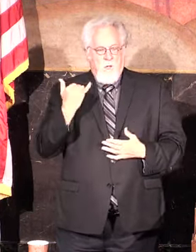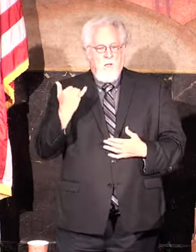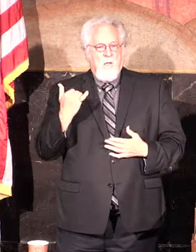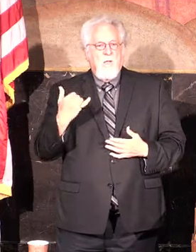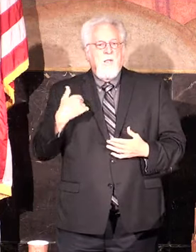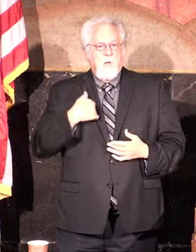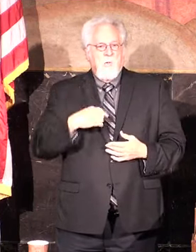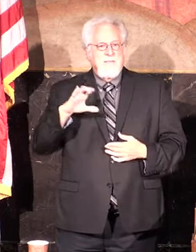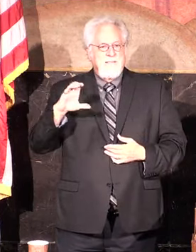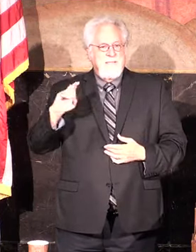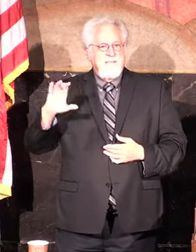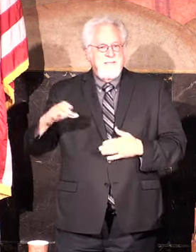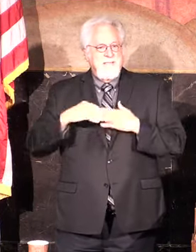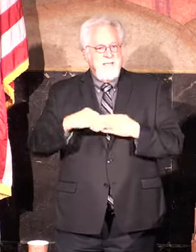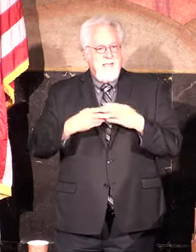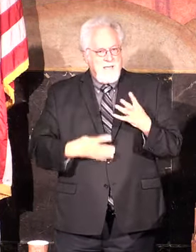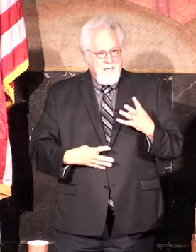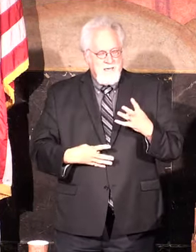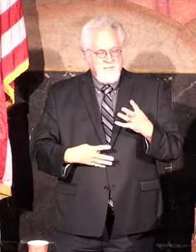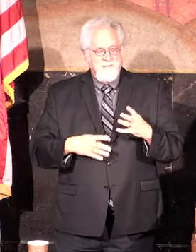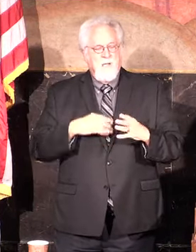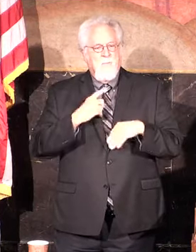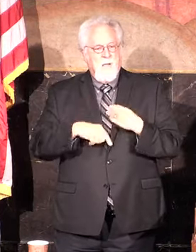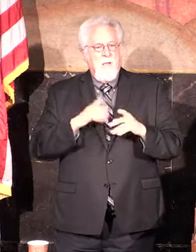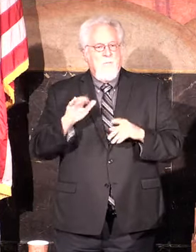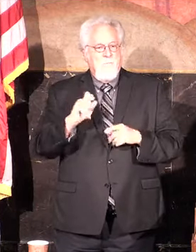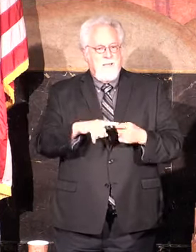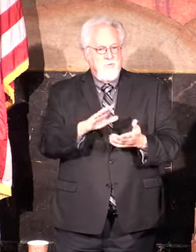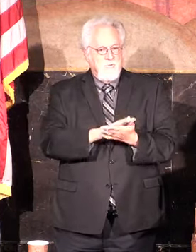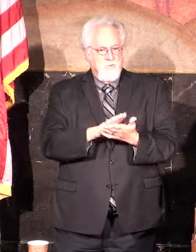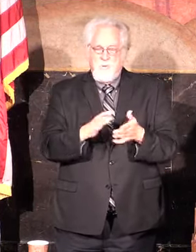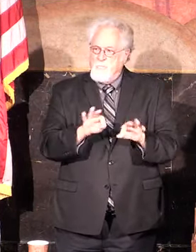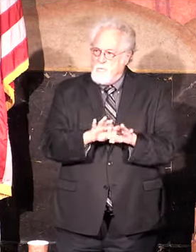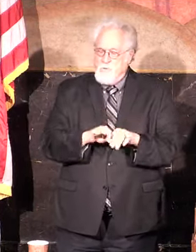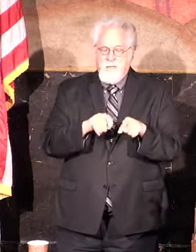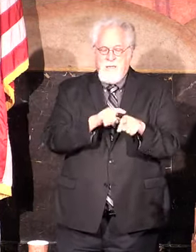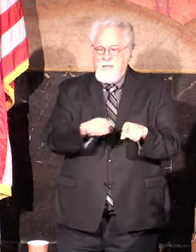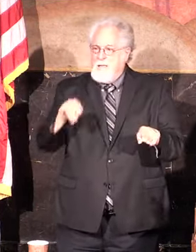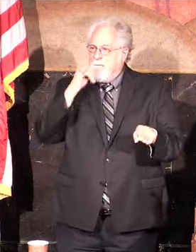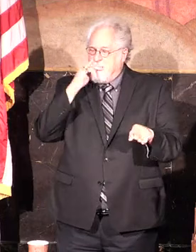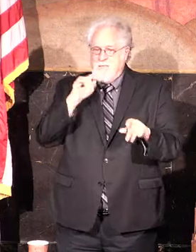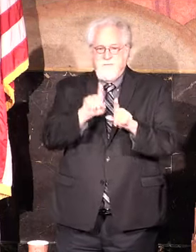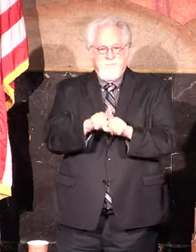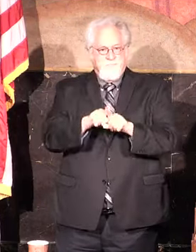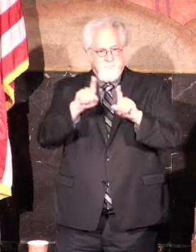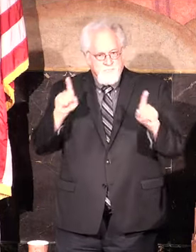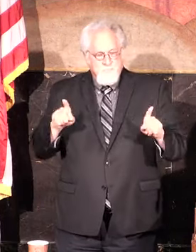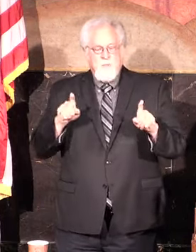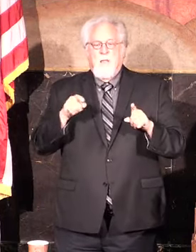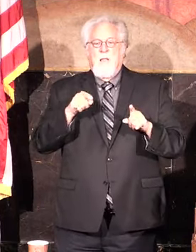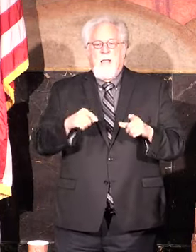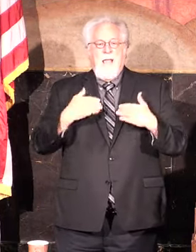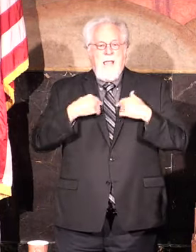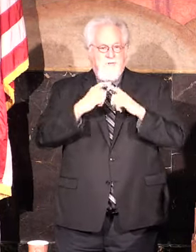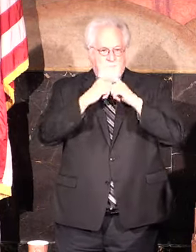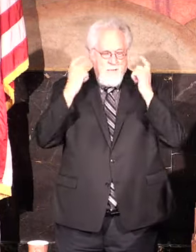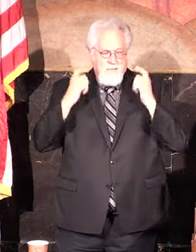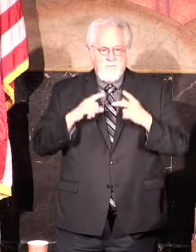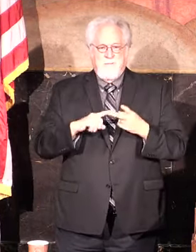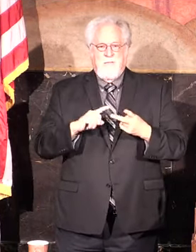the CDC guidelines as we go back to school are critically important, that these kids social distance, that they have masks